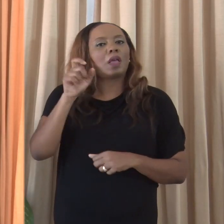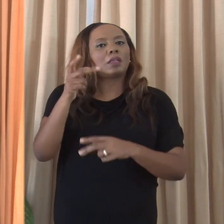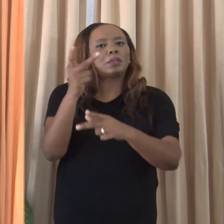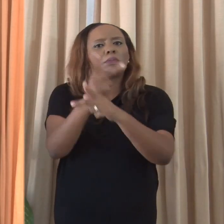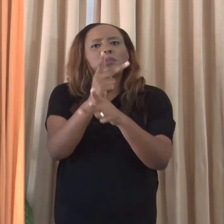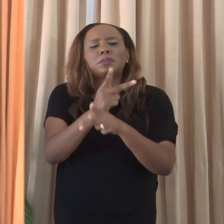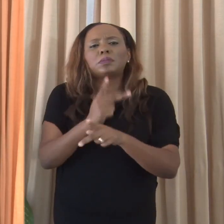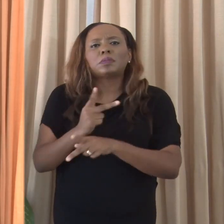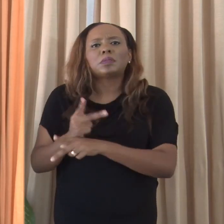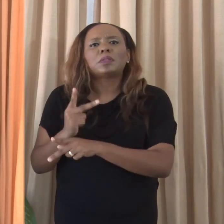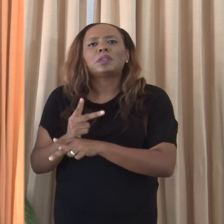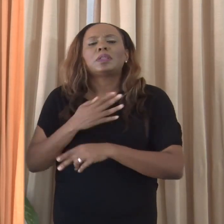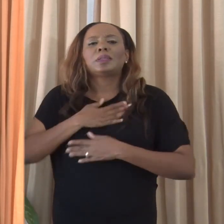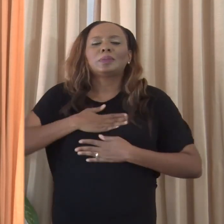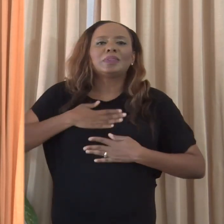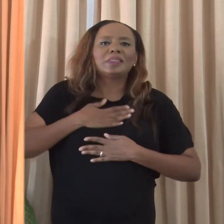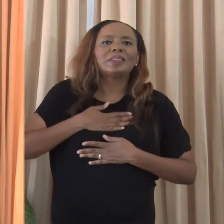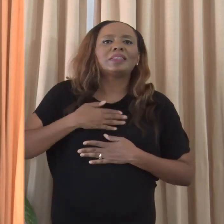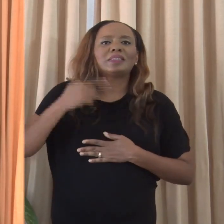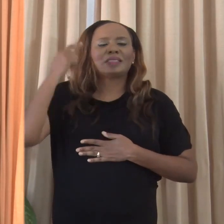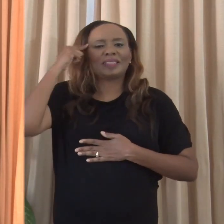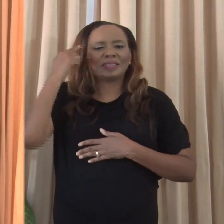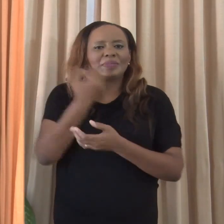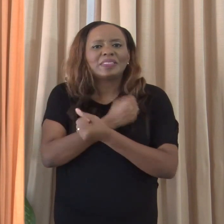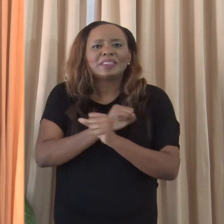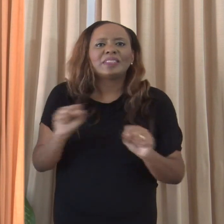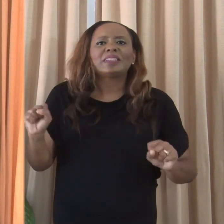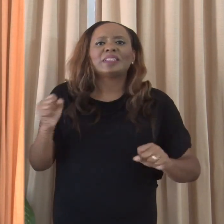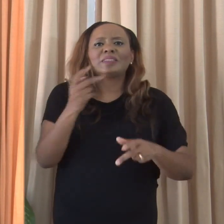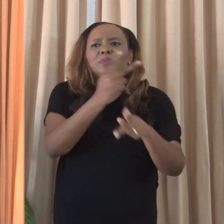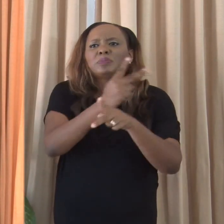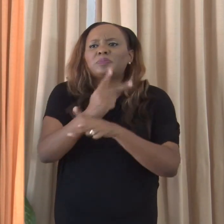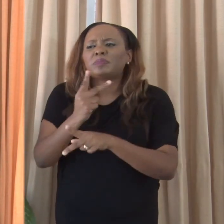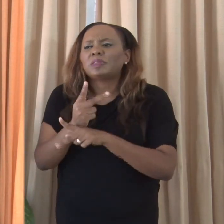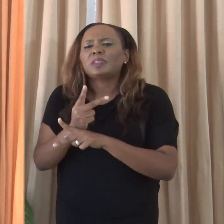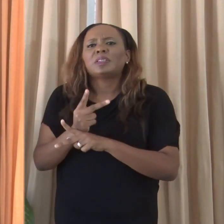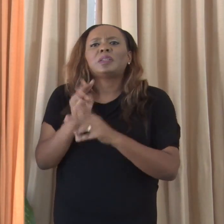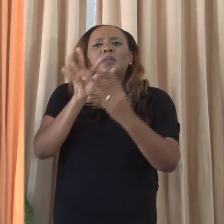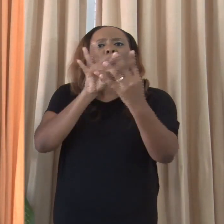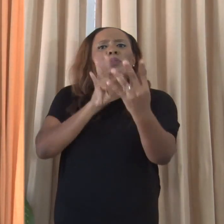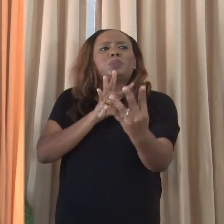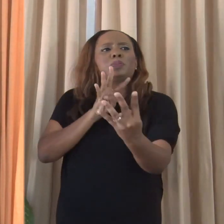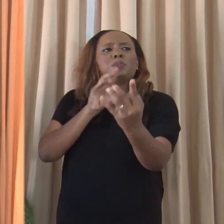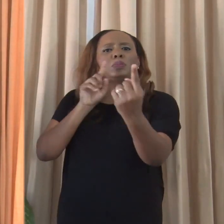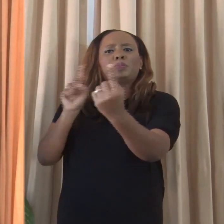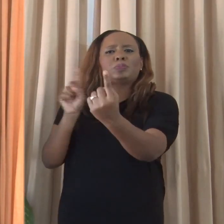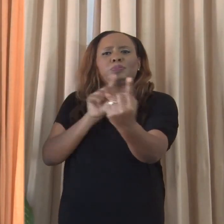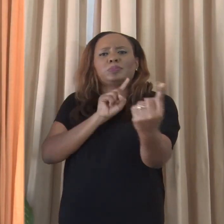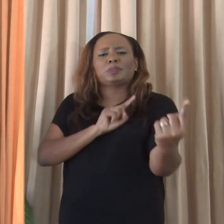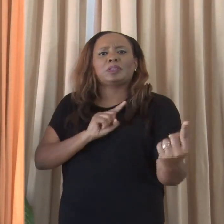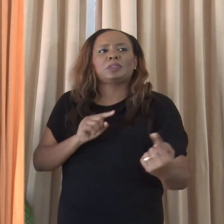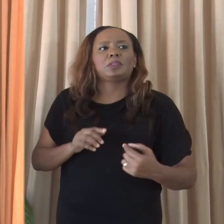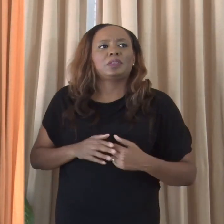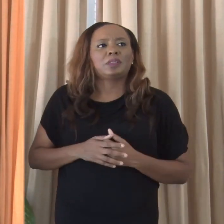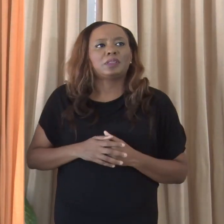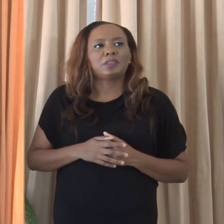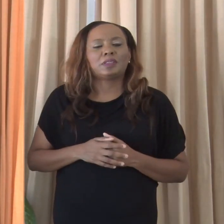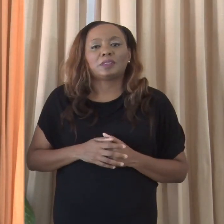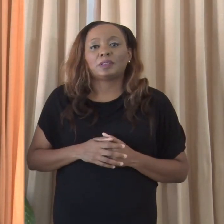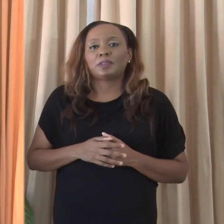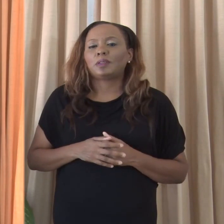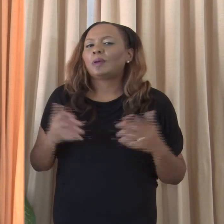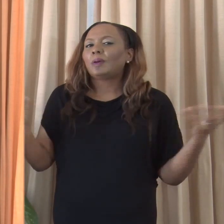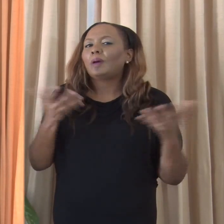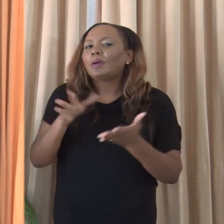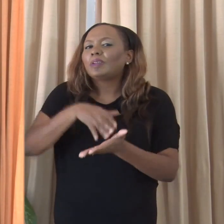cautious and as sensible as possible in maintaining the social distancing. If there's anything that we've learned about this